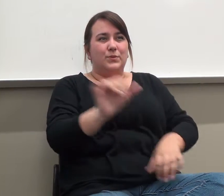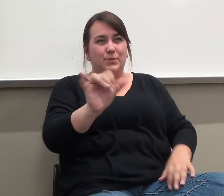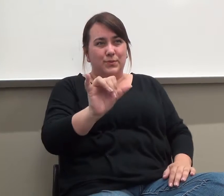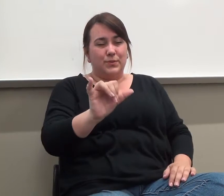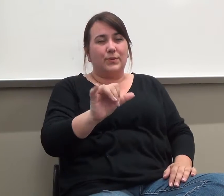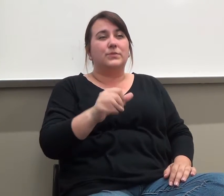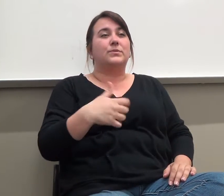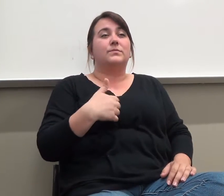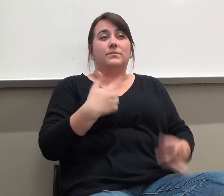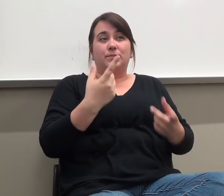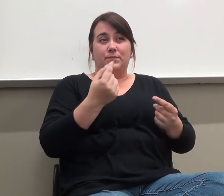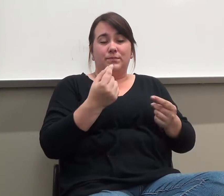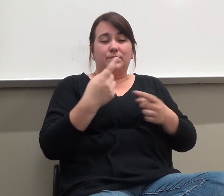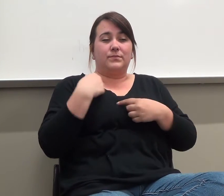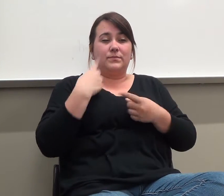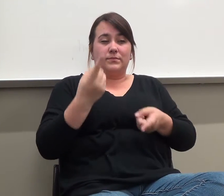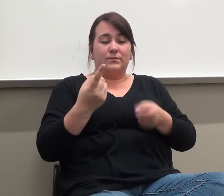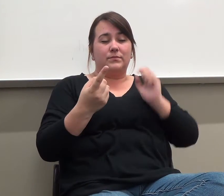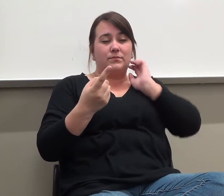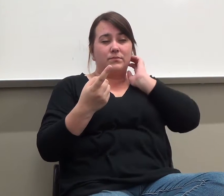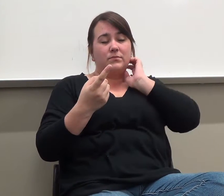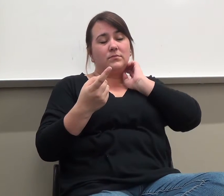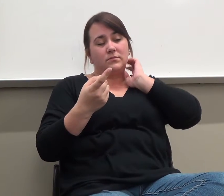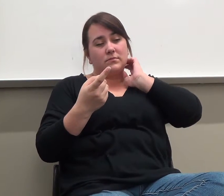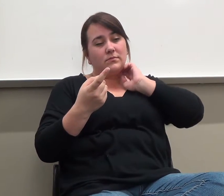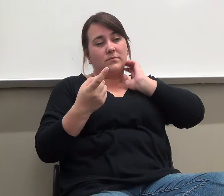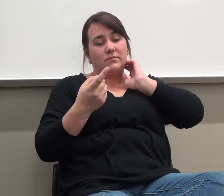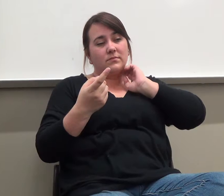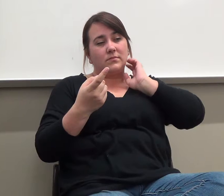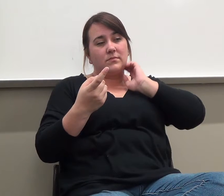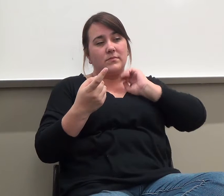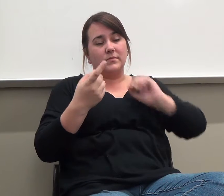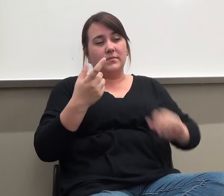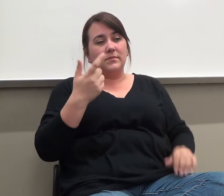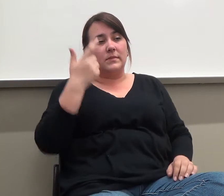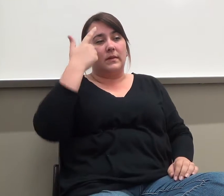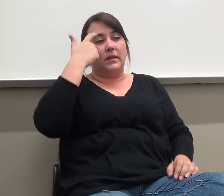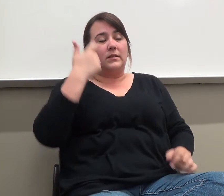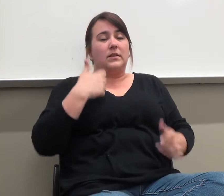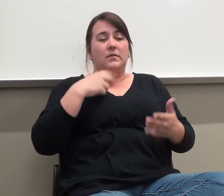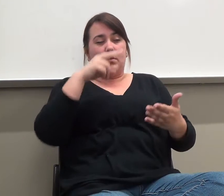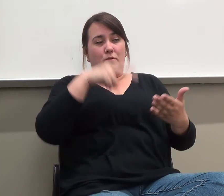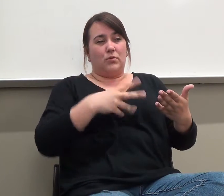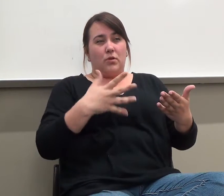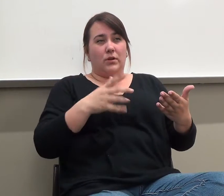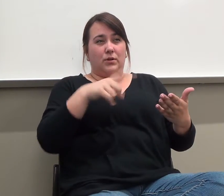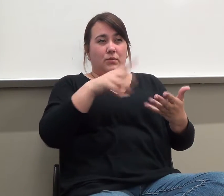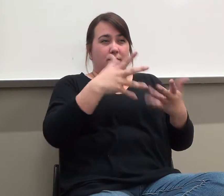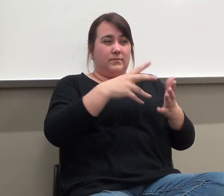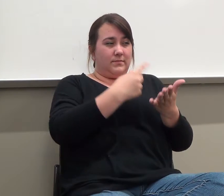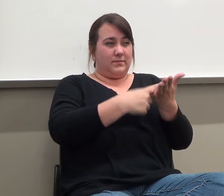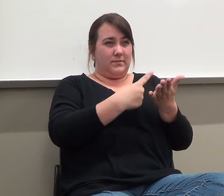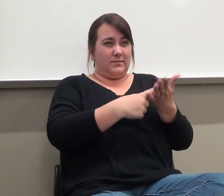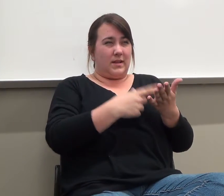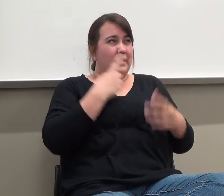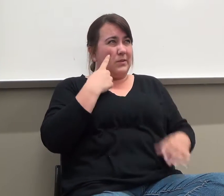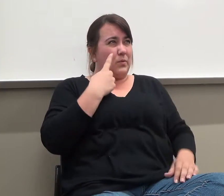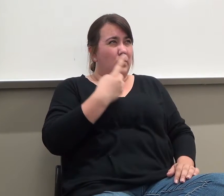is, at this point, because I've looked at all the entries that are in there, I think there were just one or two that I wrote a note on